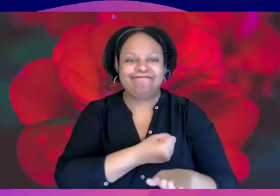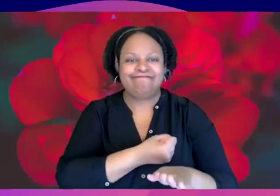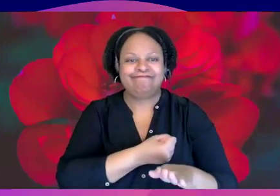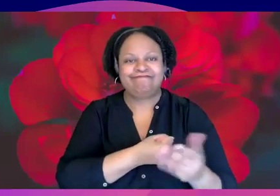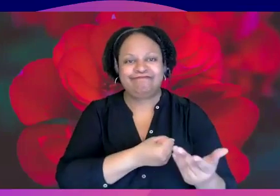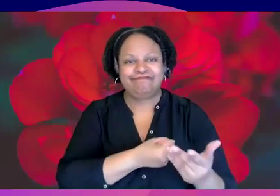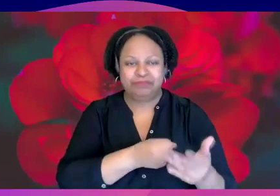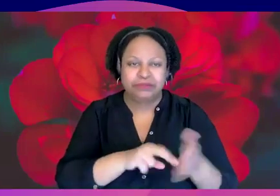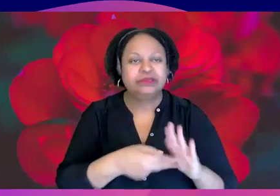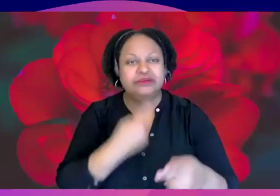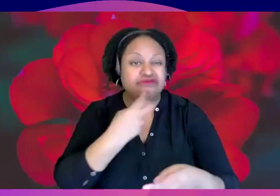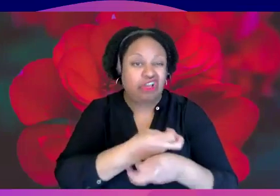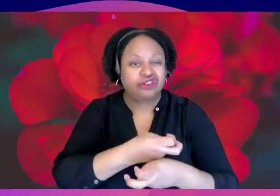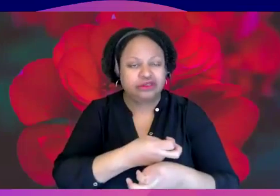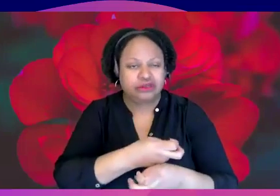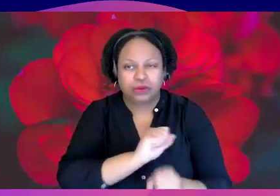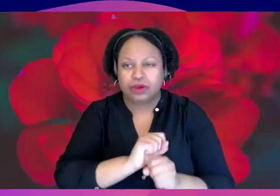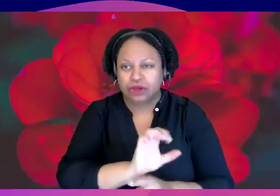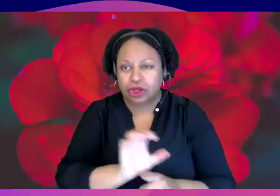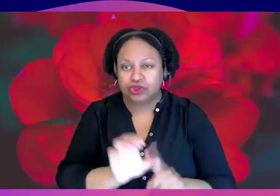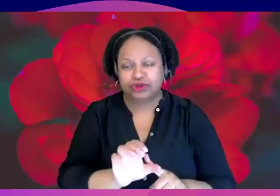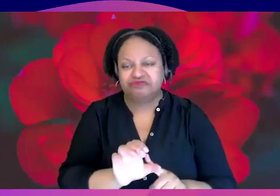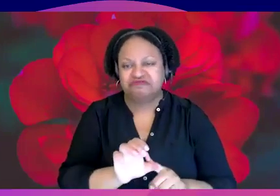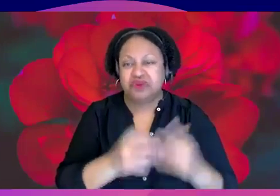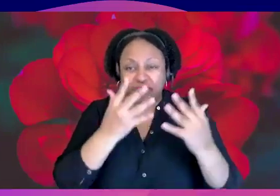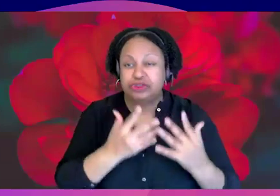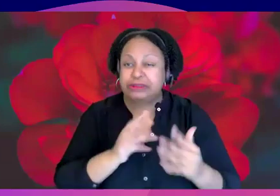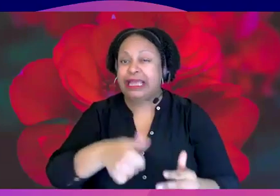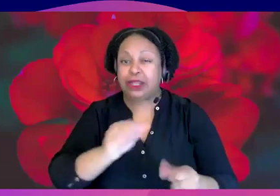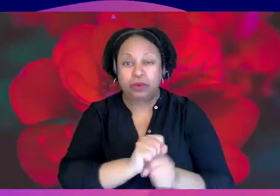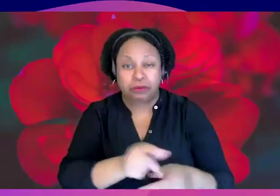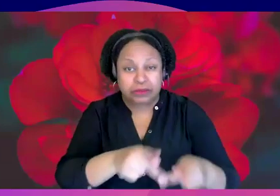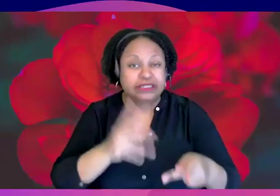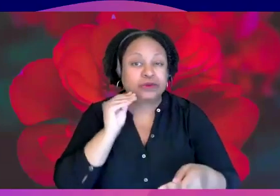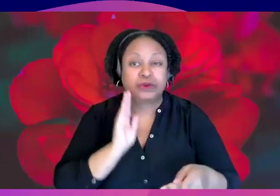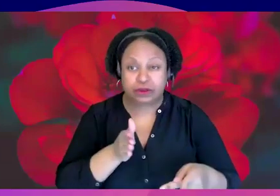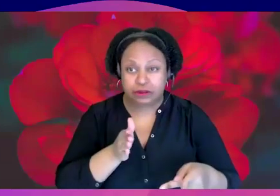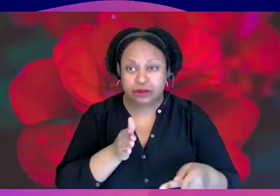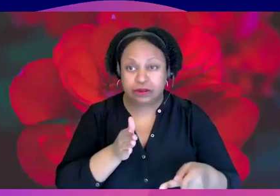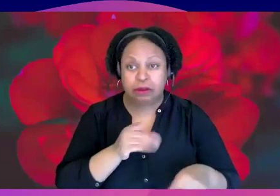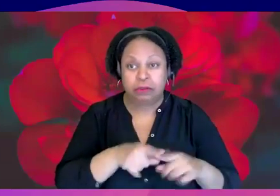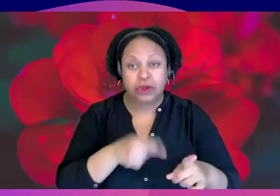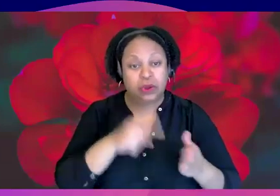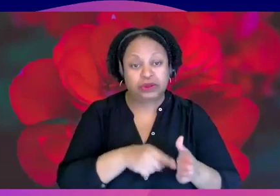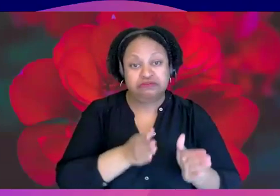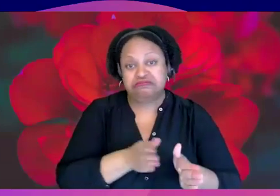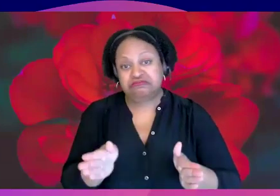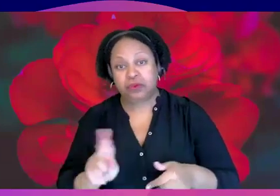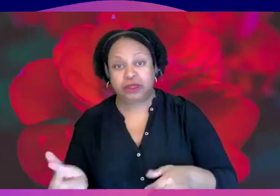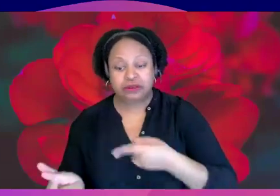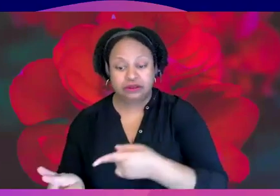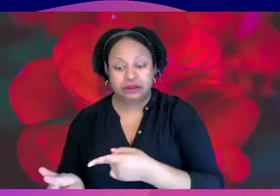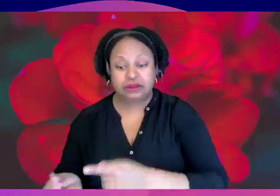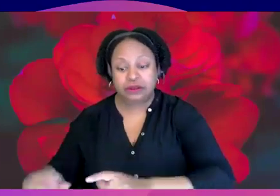a toxic work culture. So this unfortunately can be any workplace. But over on the right, we have